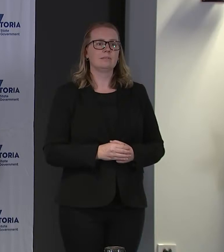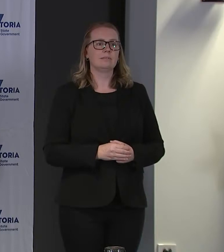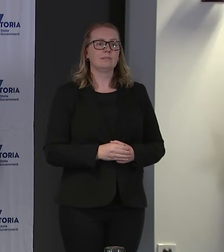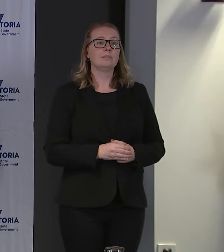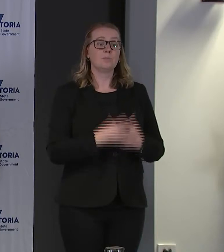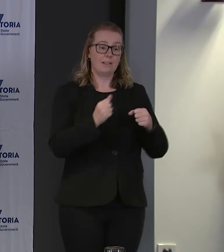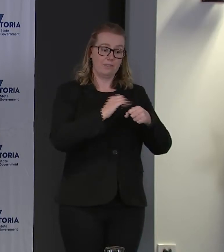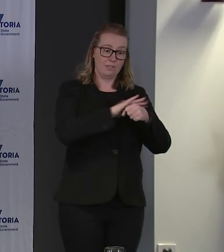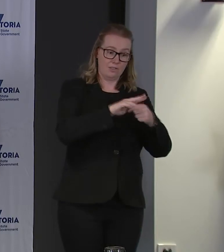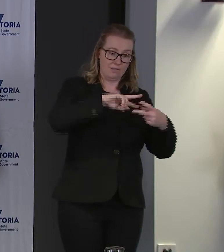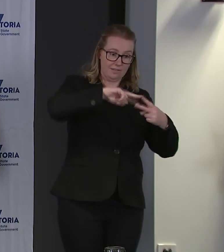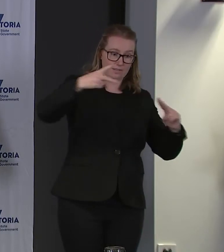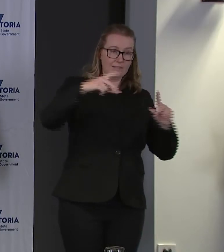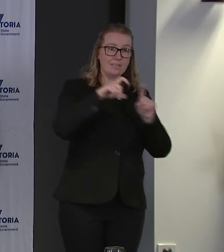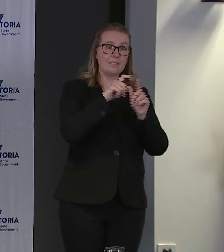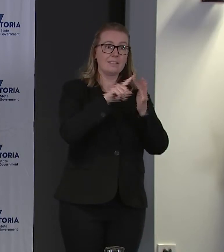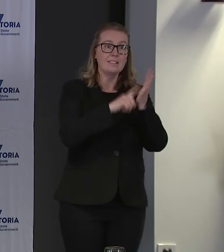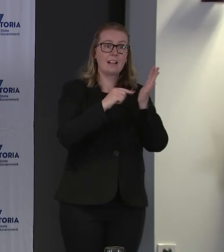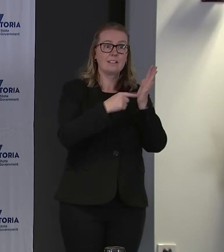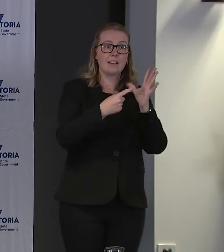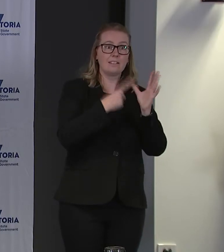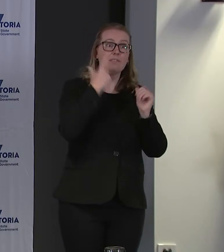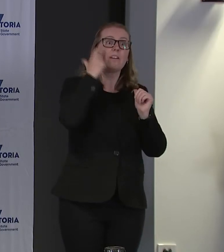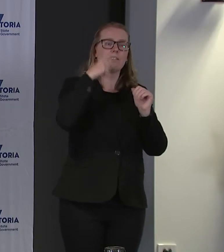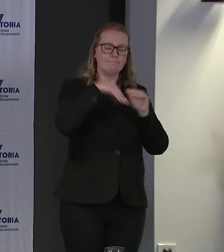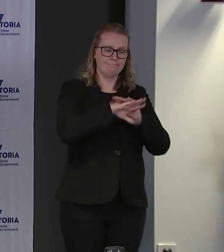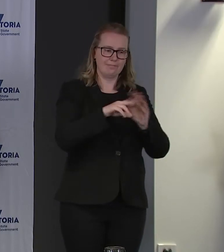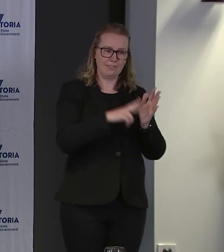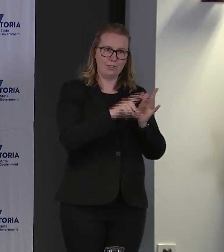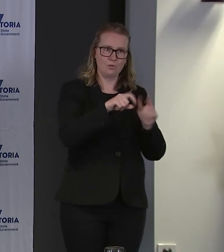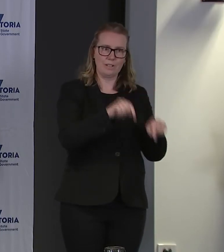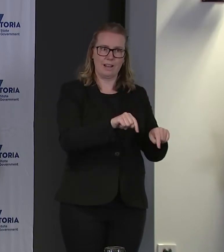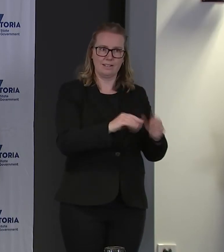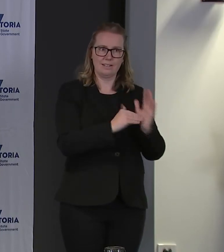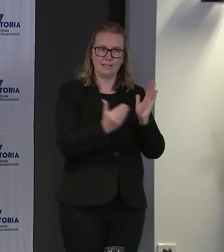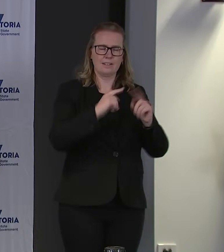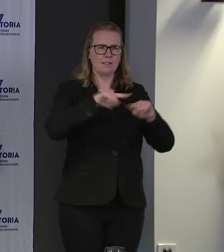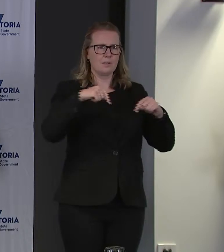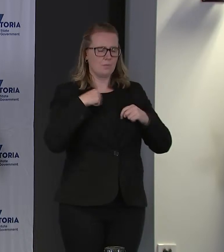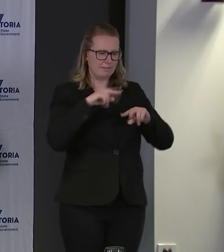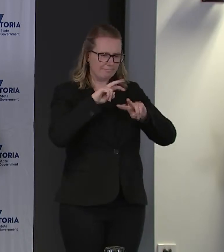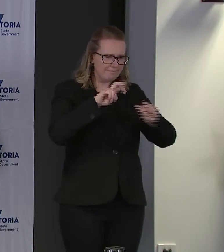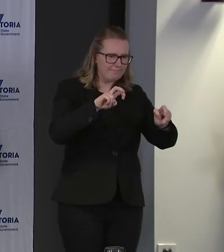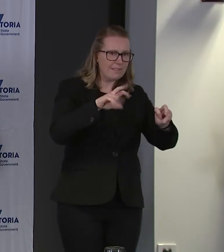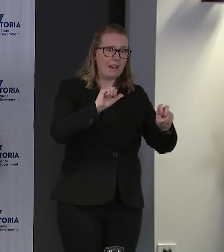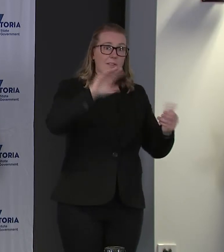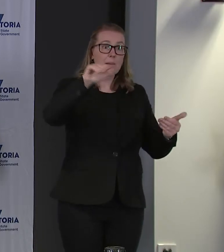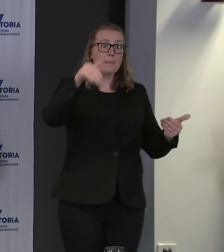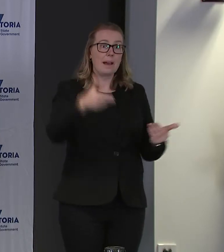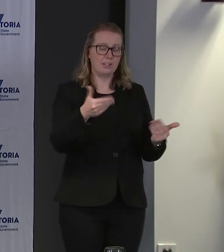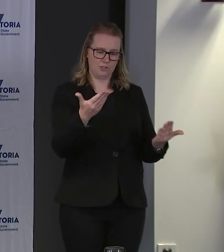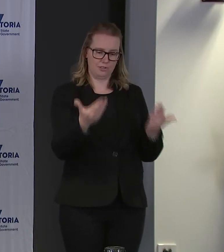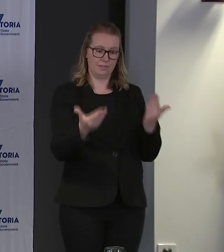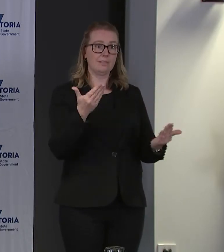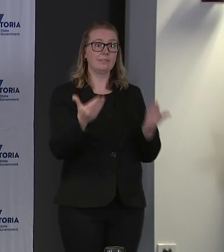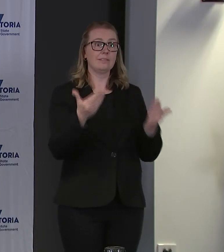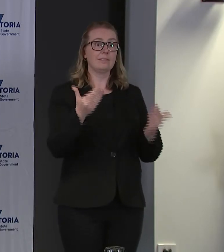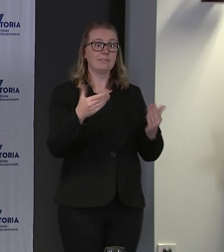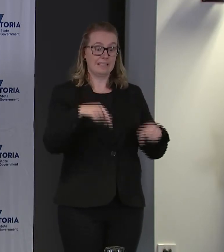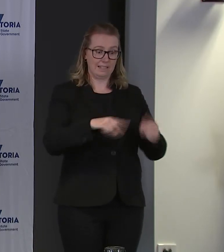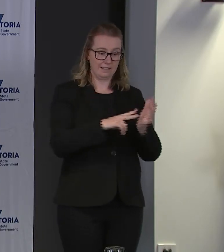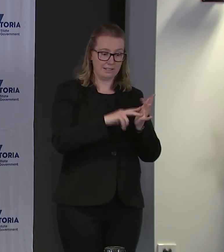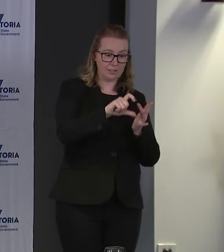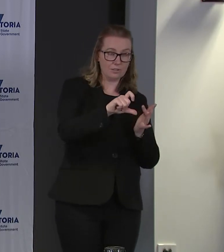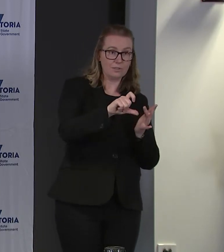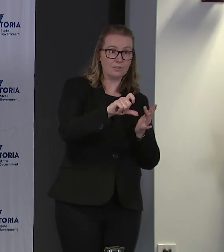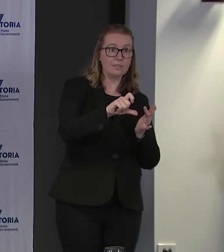cluster identified here in Victoria, we now look for a match. Is there a match between the Delta strain we've seen here in